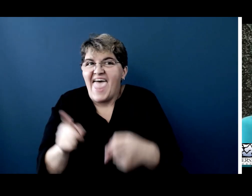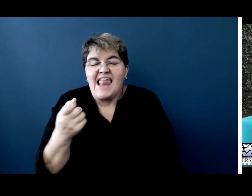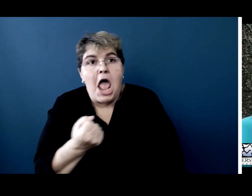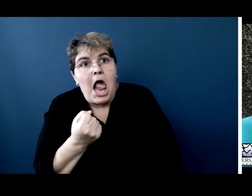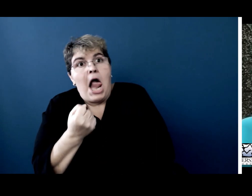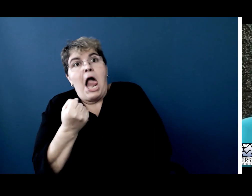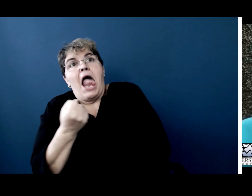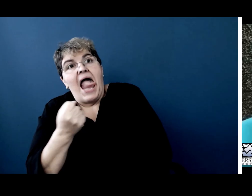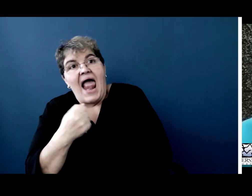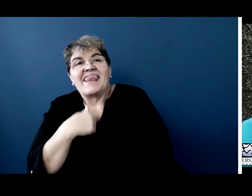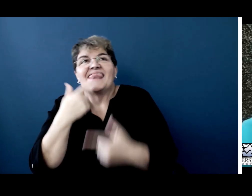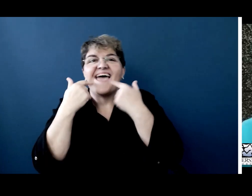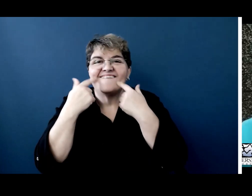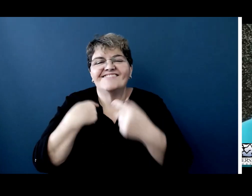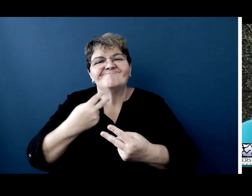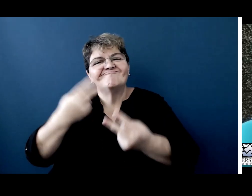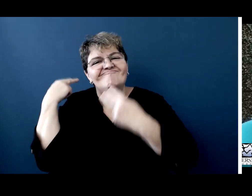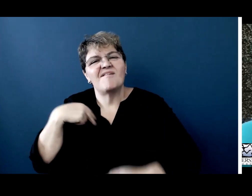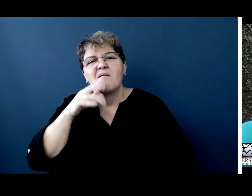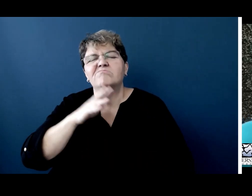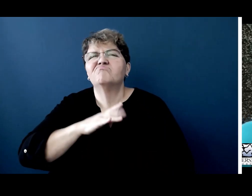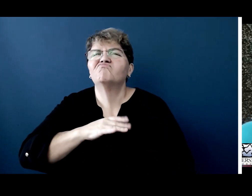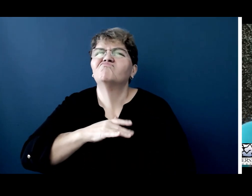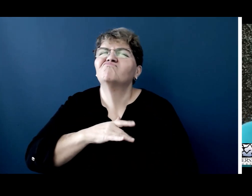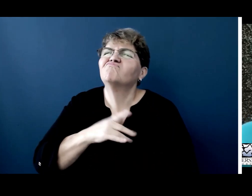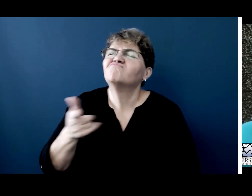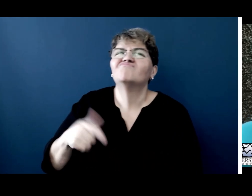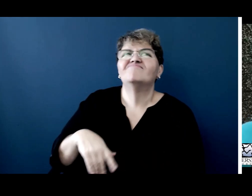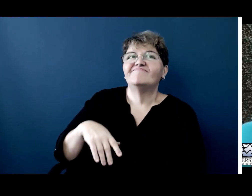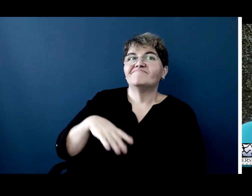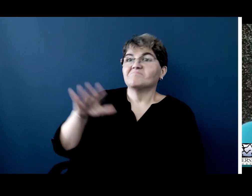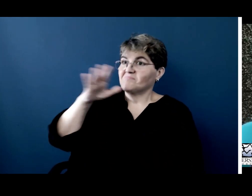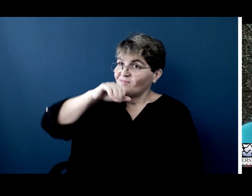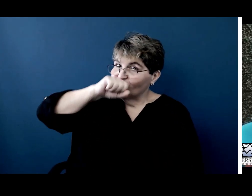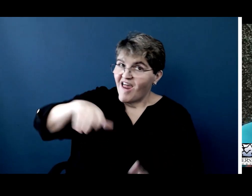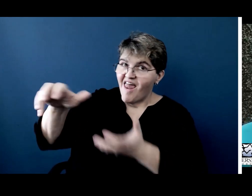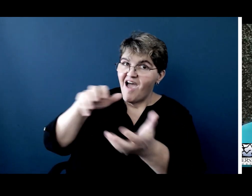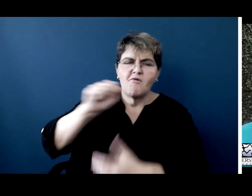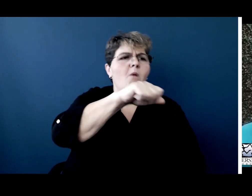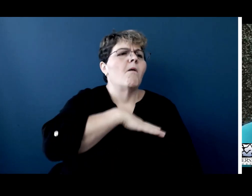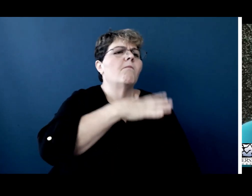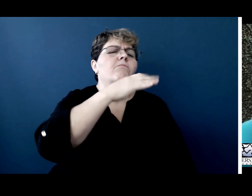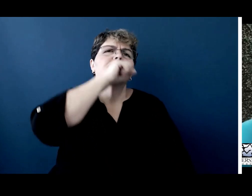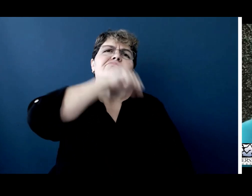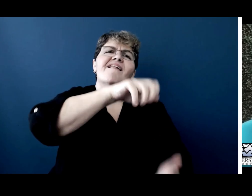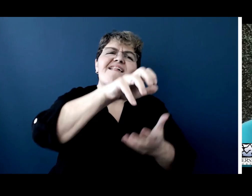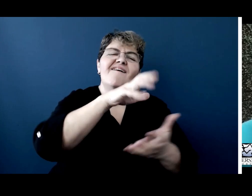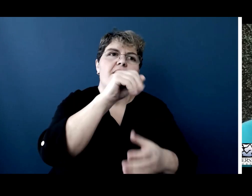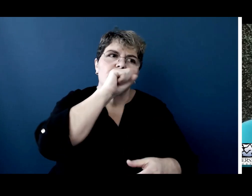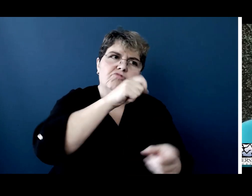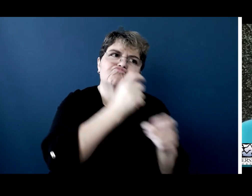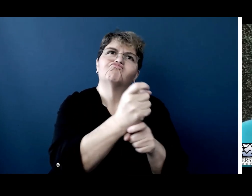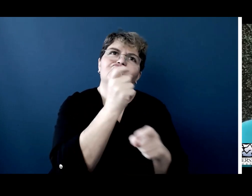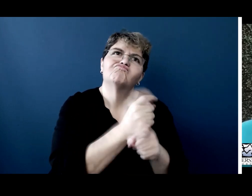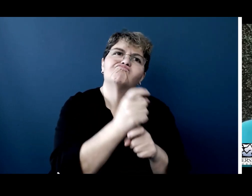loved to laugh, it sounds like. Yeah. Yeah. And every time she laughed, she would be laughing and crying at the same time. I'm trying not to